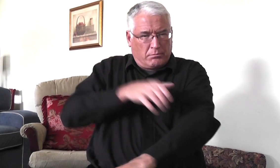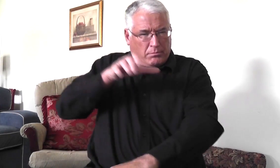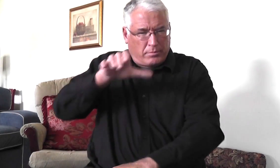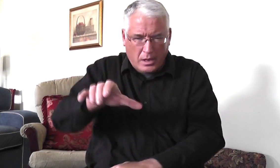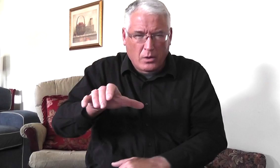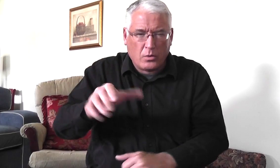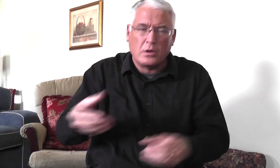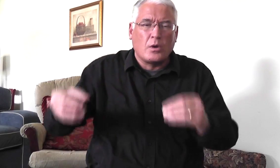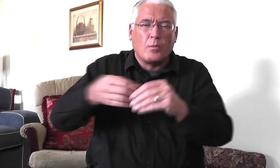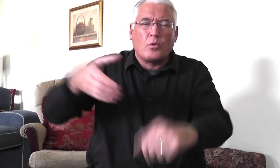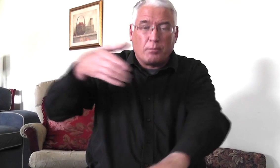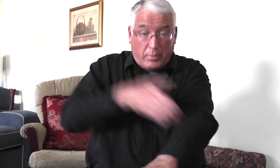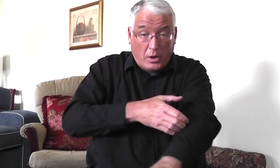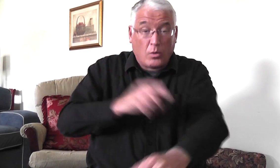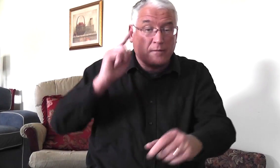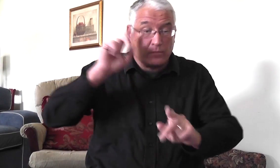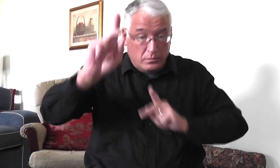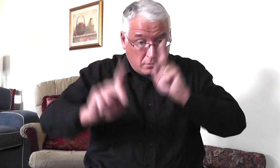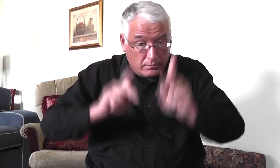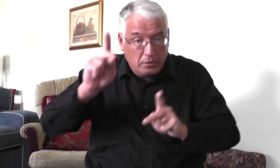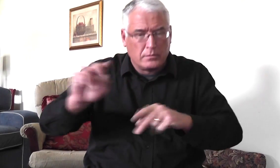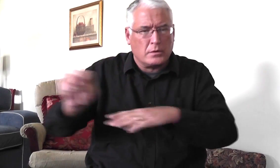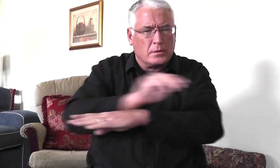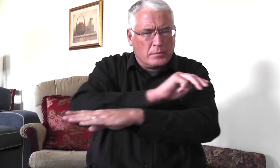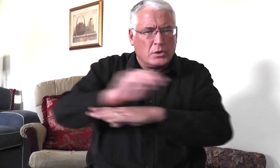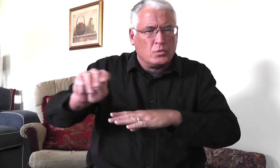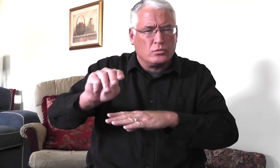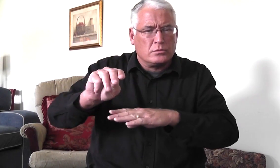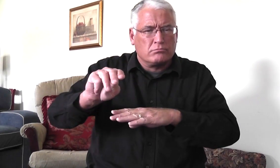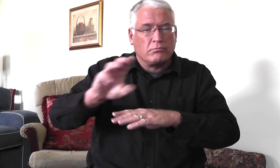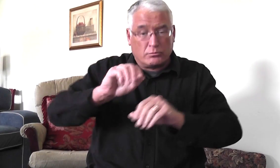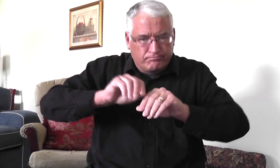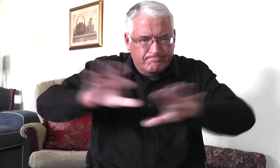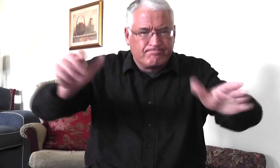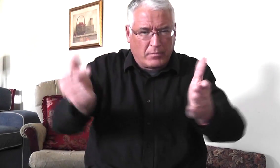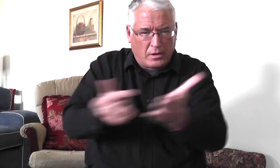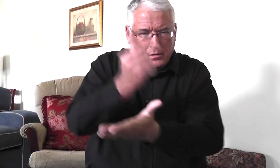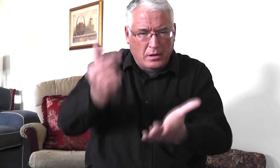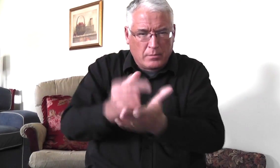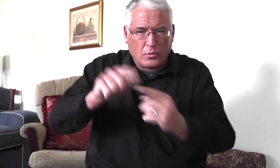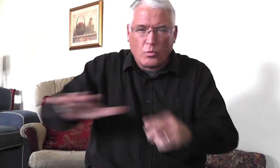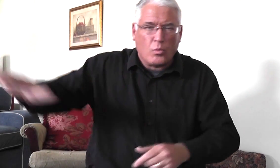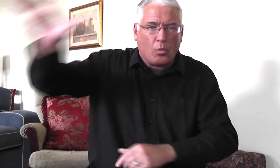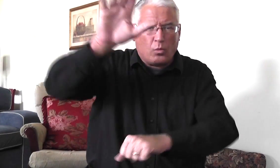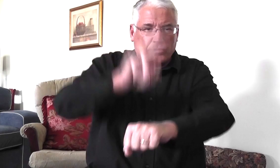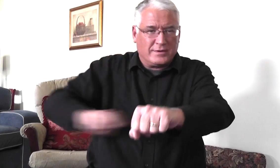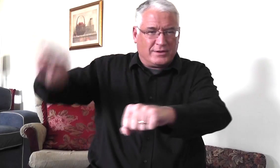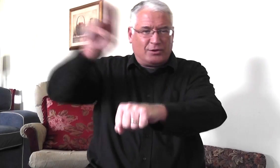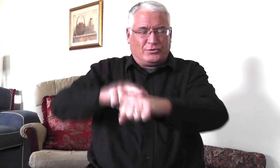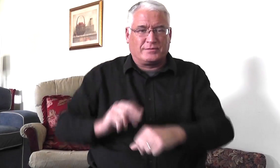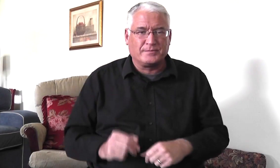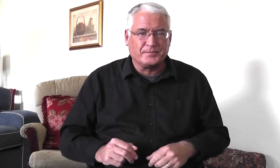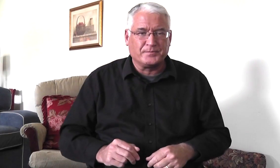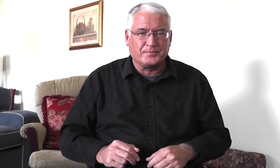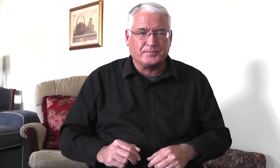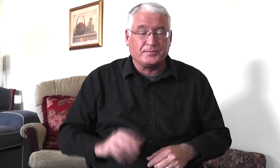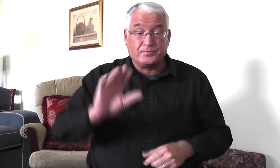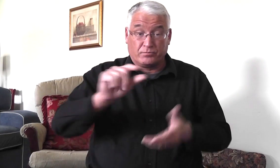Holy Spirit is powerful, powerful for people to minister, to spread the gospel to